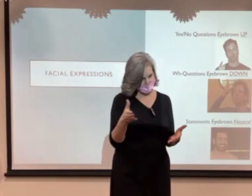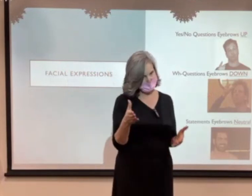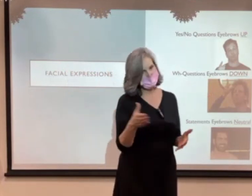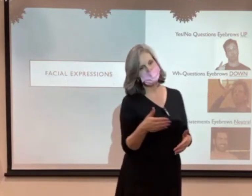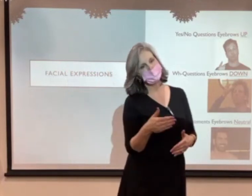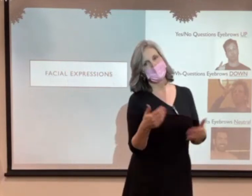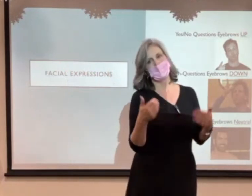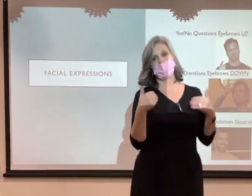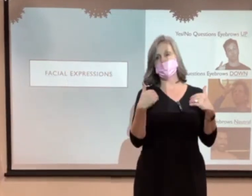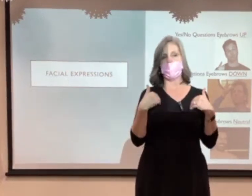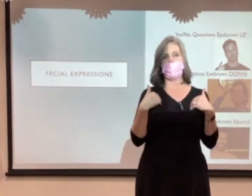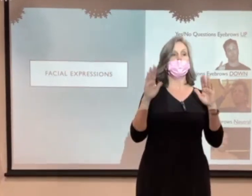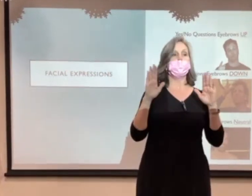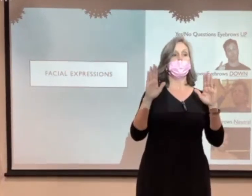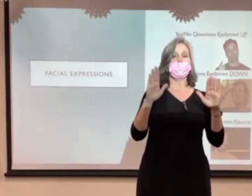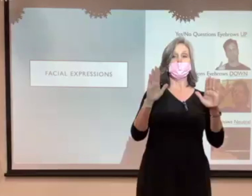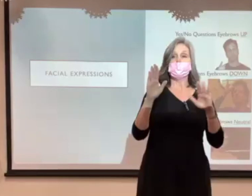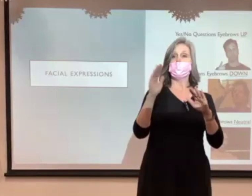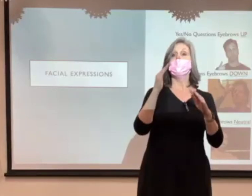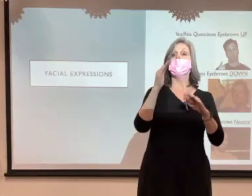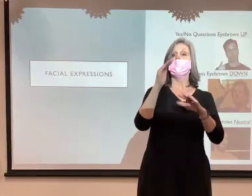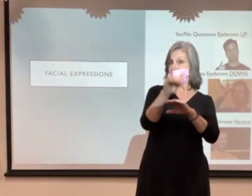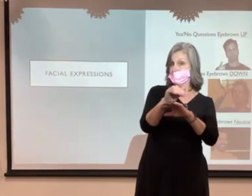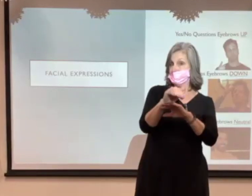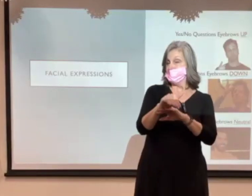do it. I hope you have a wonderful